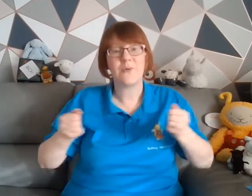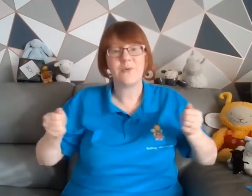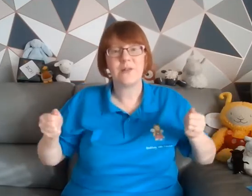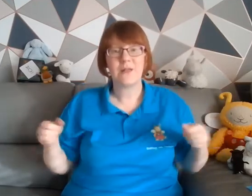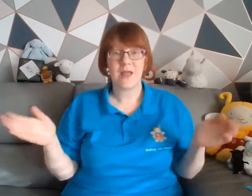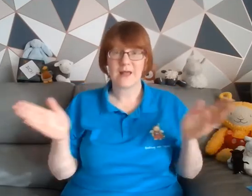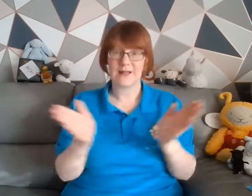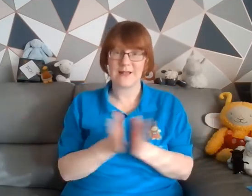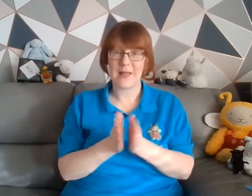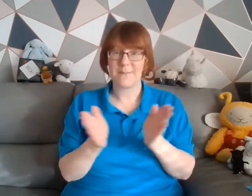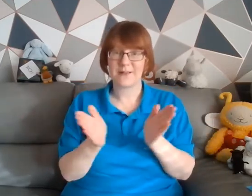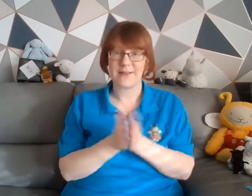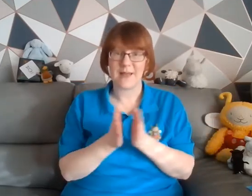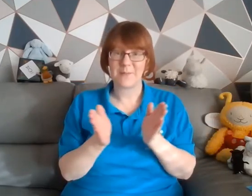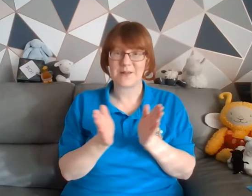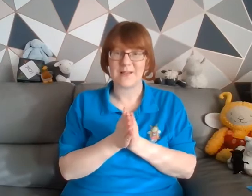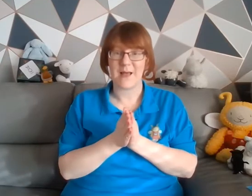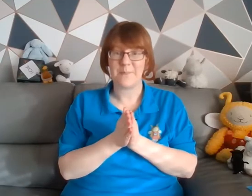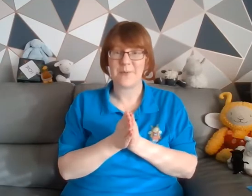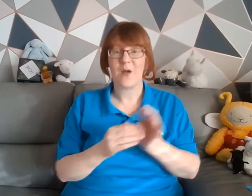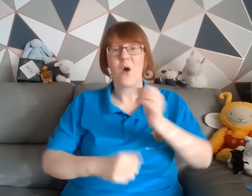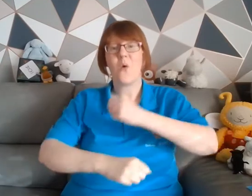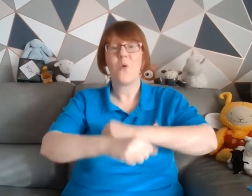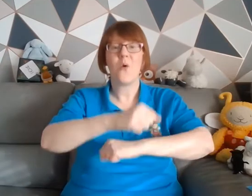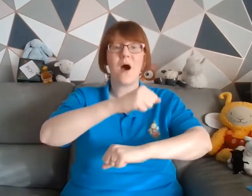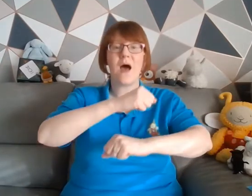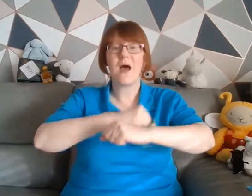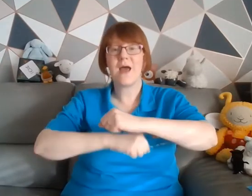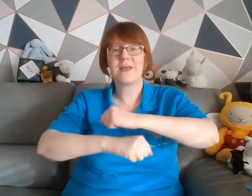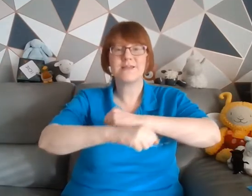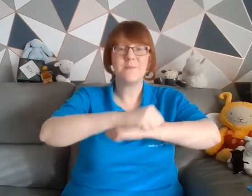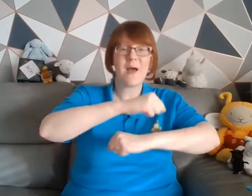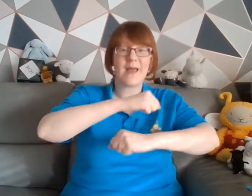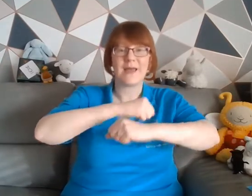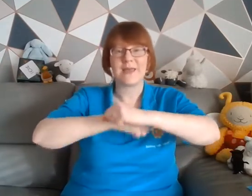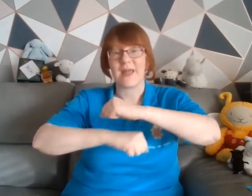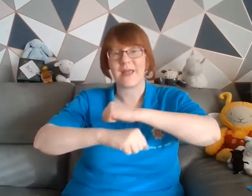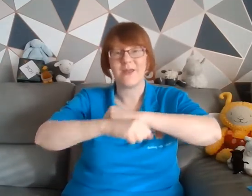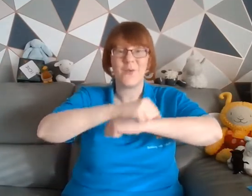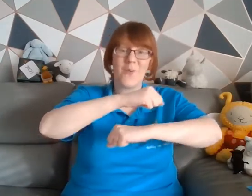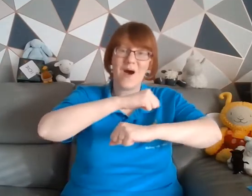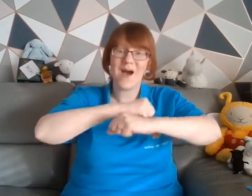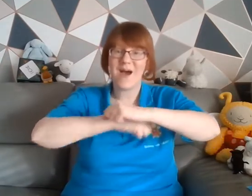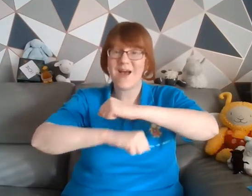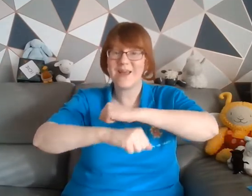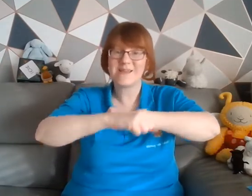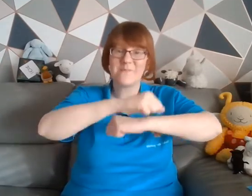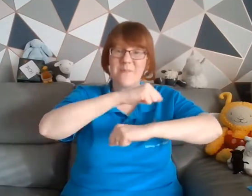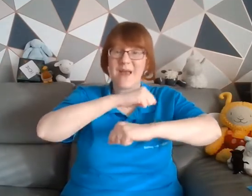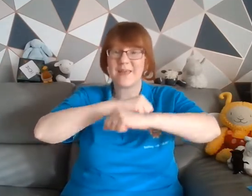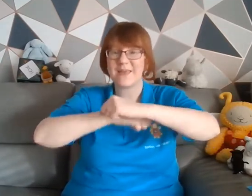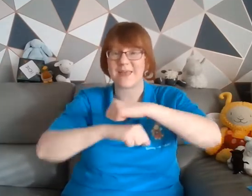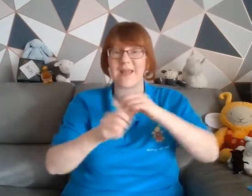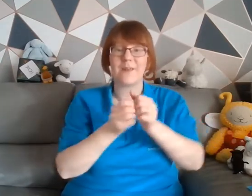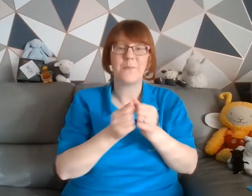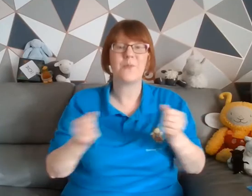pull, clap, clap, clap. Wind it back again, wind it back again,